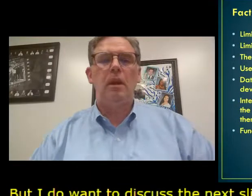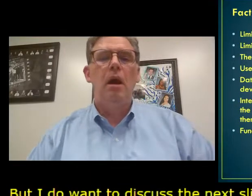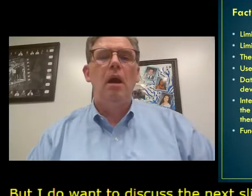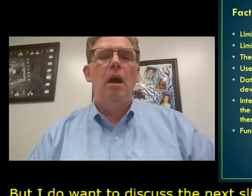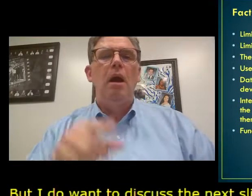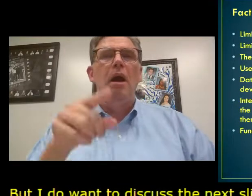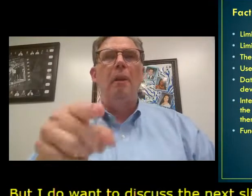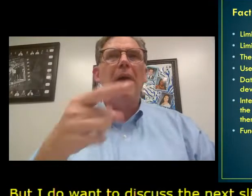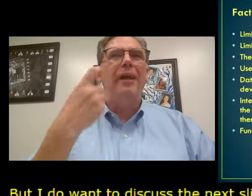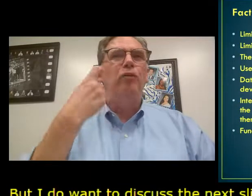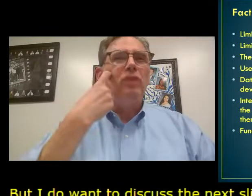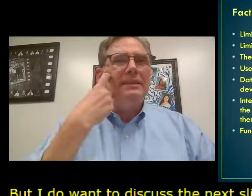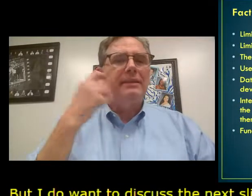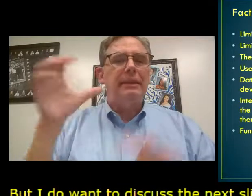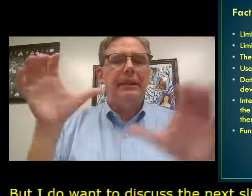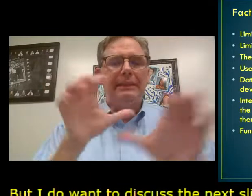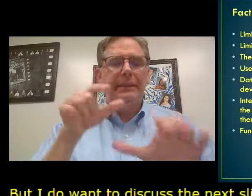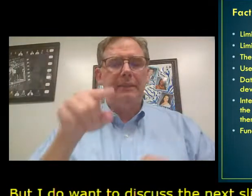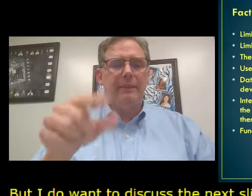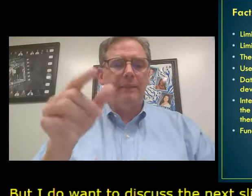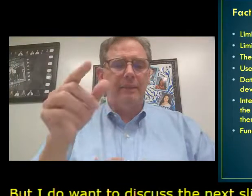agencies.